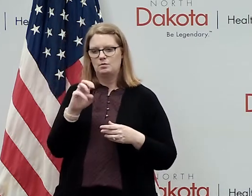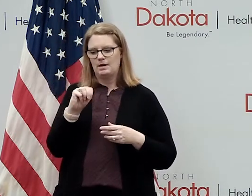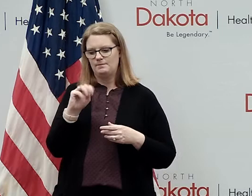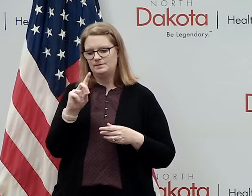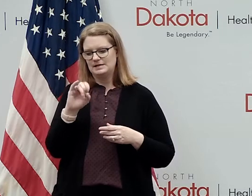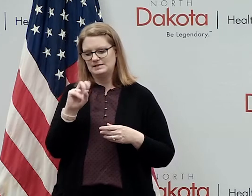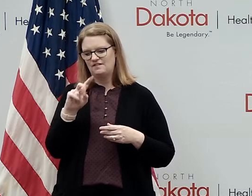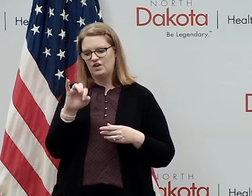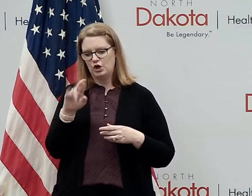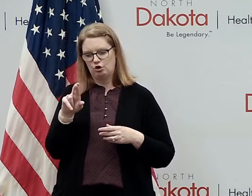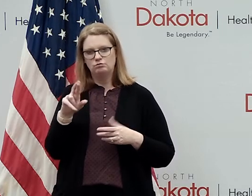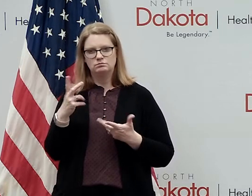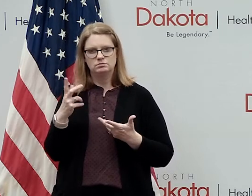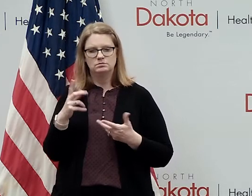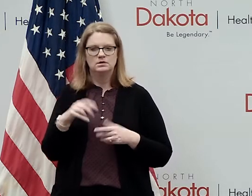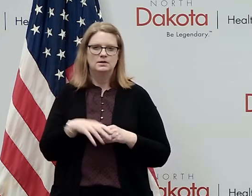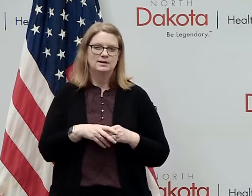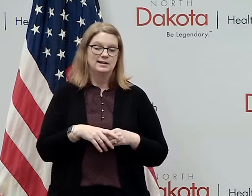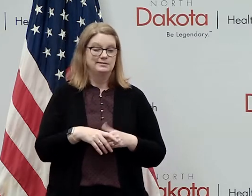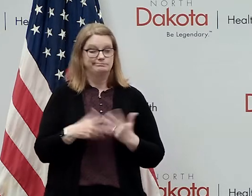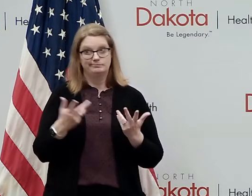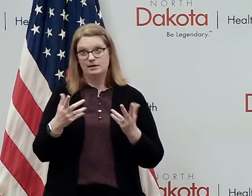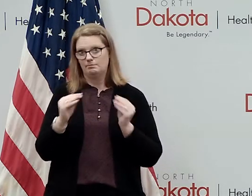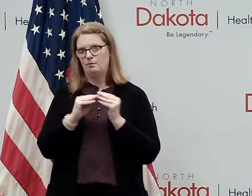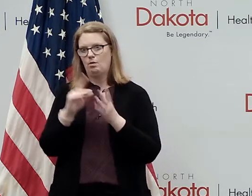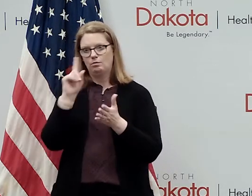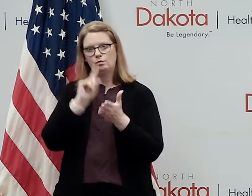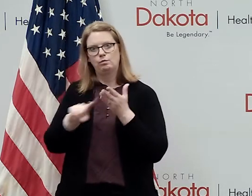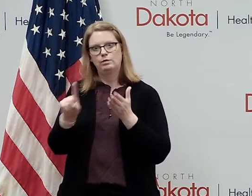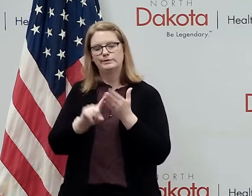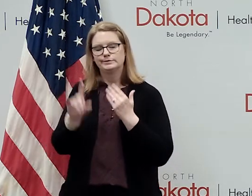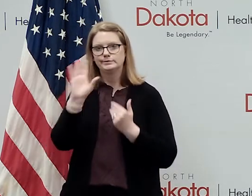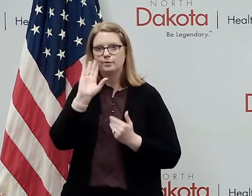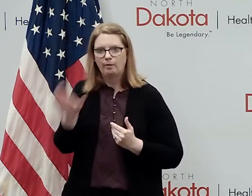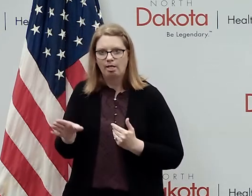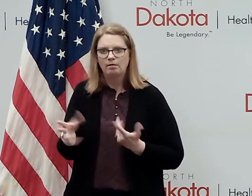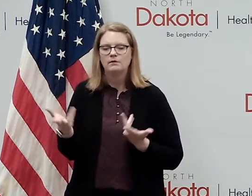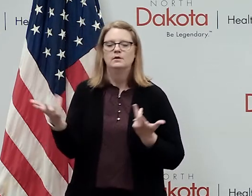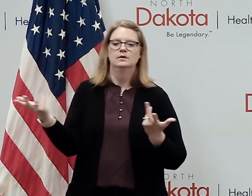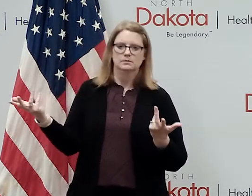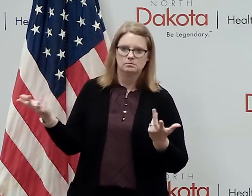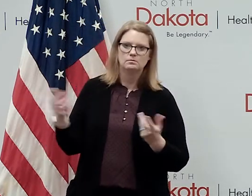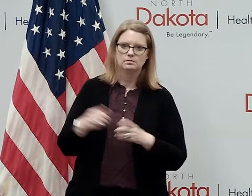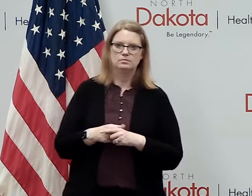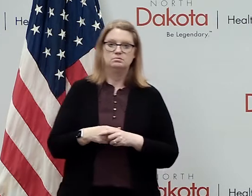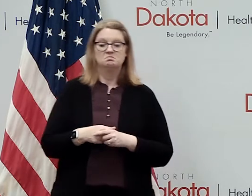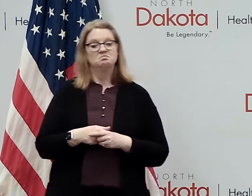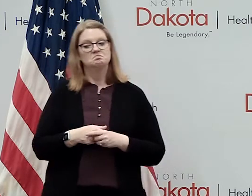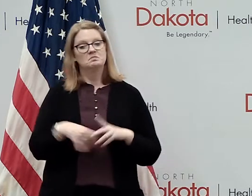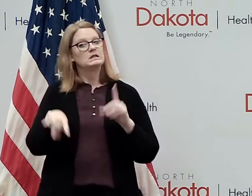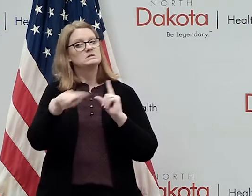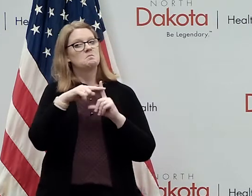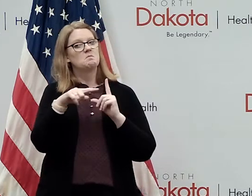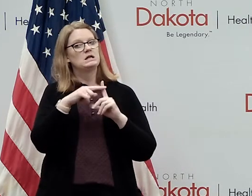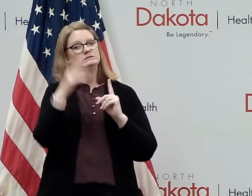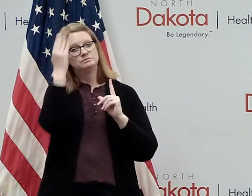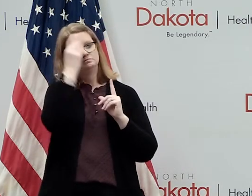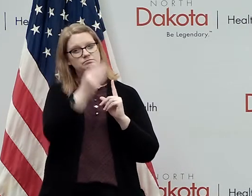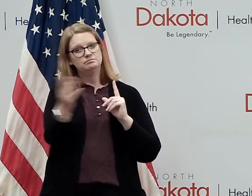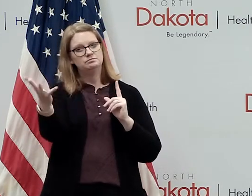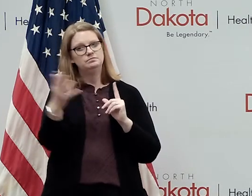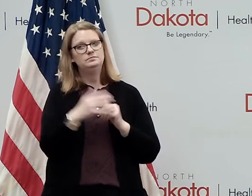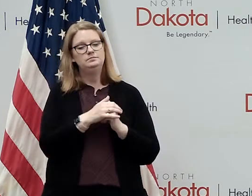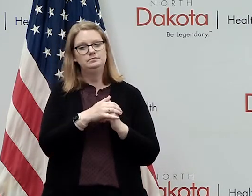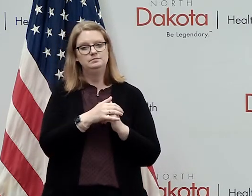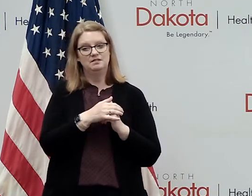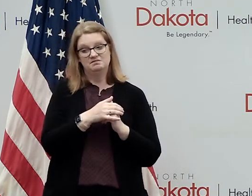three things that were mentioned. Of course, there's going to be more studies that will have to be done to become conclusive around that, but that's encouraging news for if someone does get